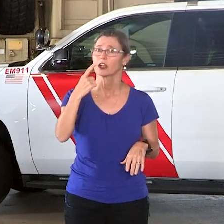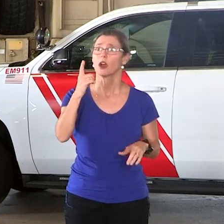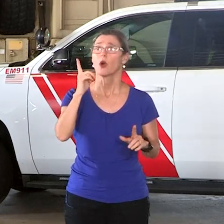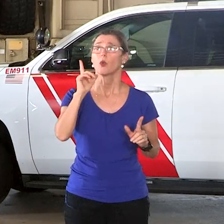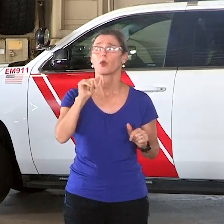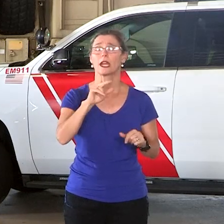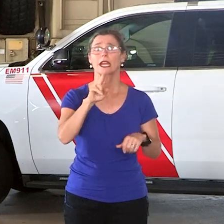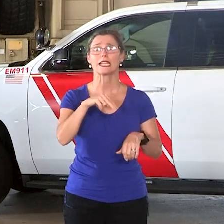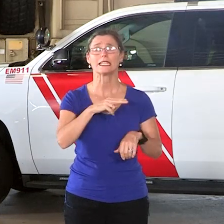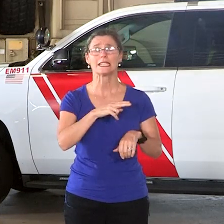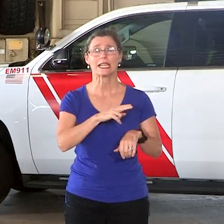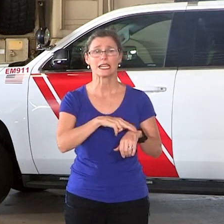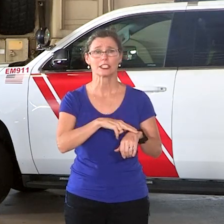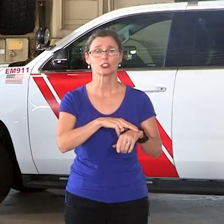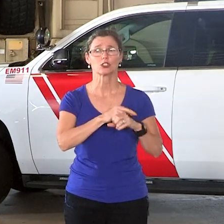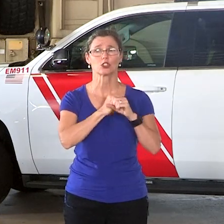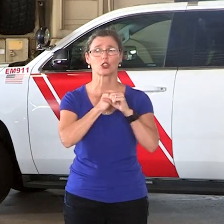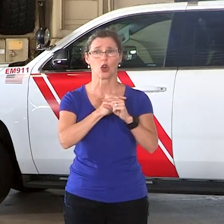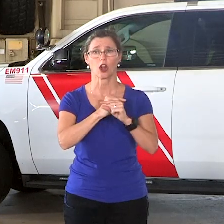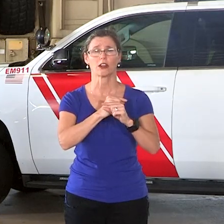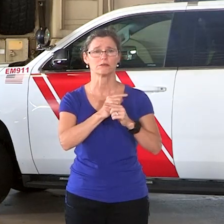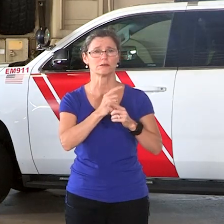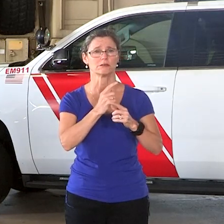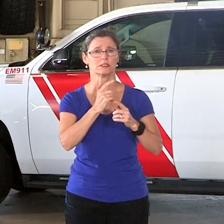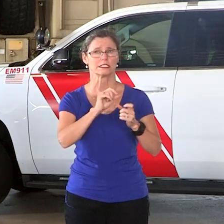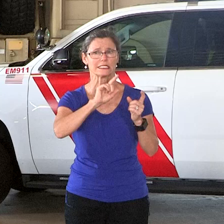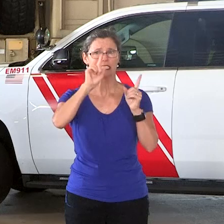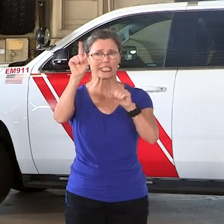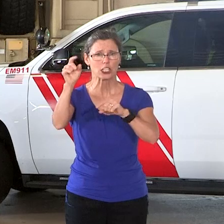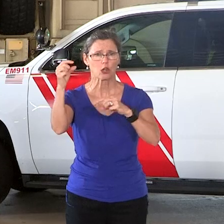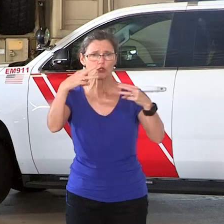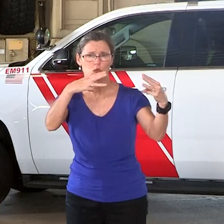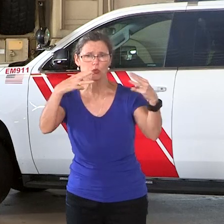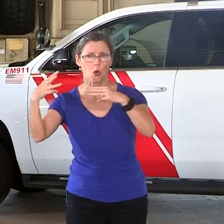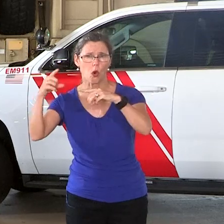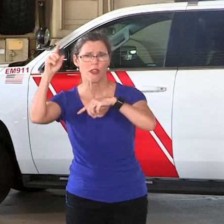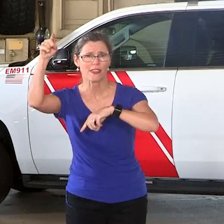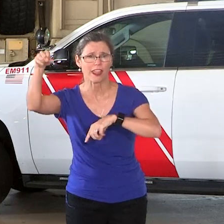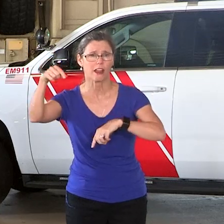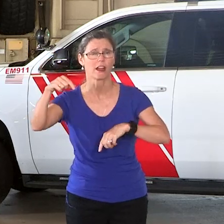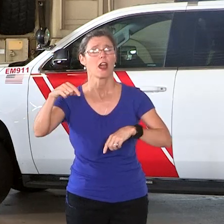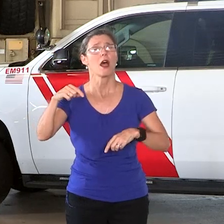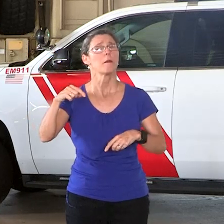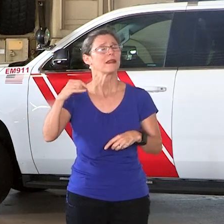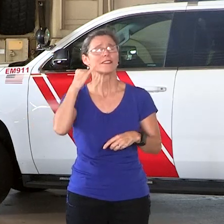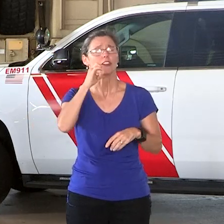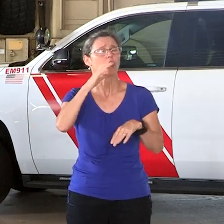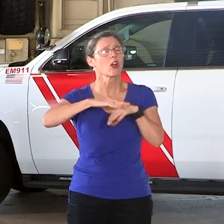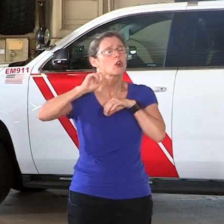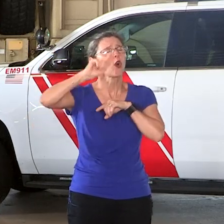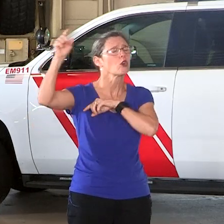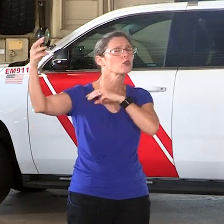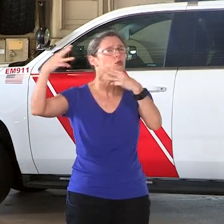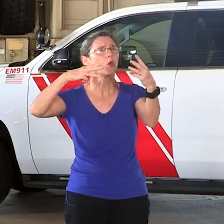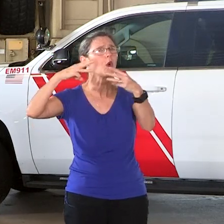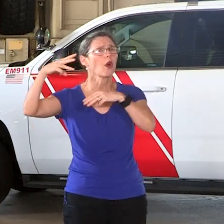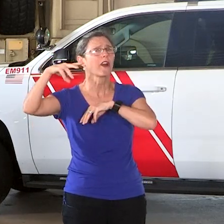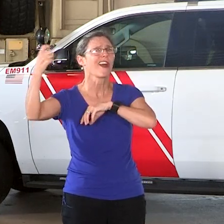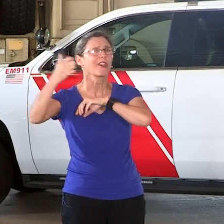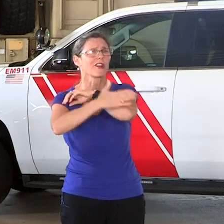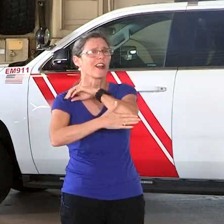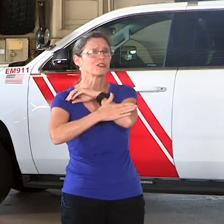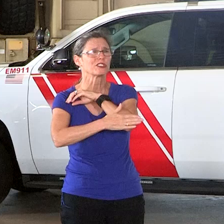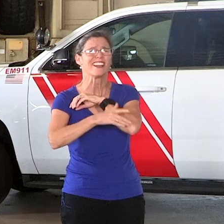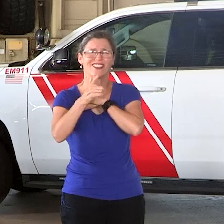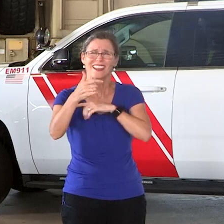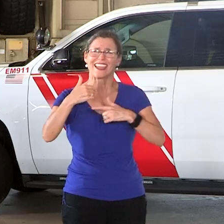to war, like to Iraq or Afghanistan, that's what they do. But when they're in the United States, this is what they do. They have a humanitarian